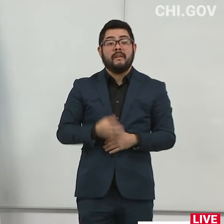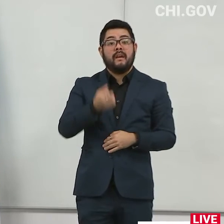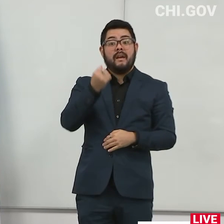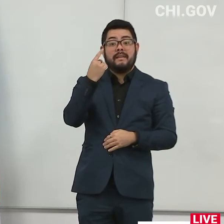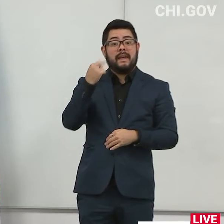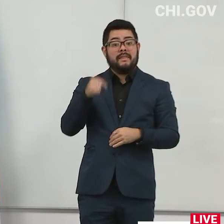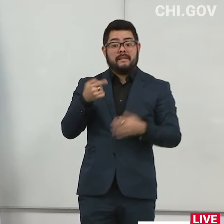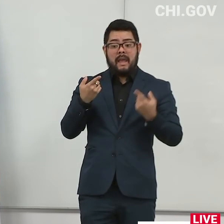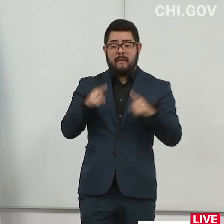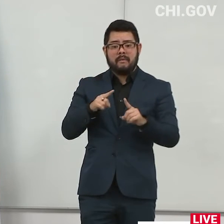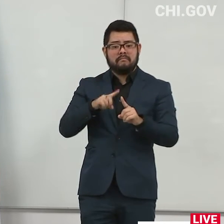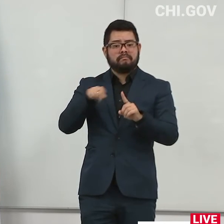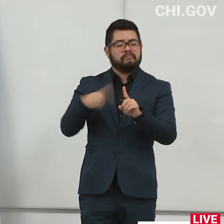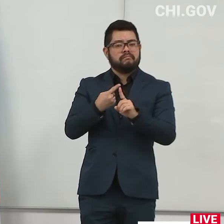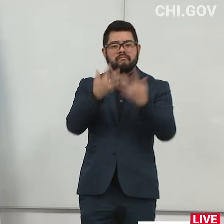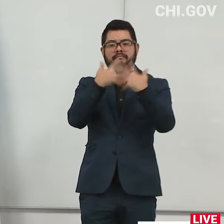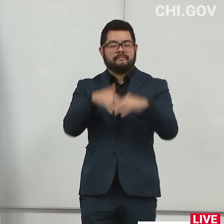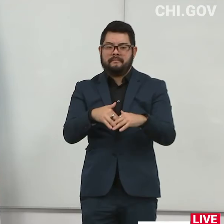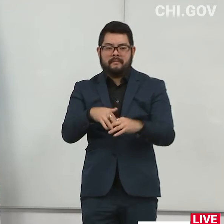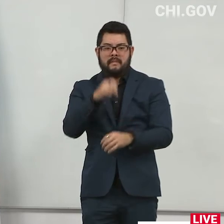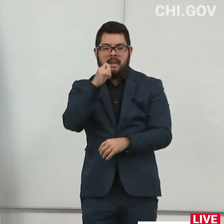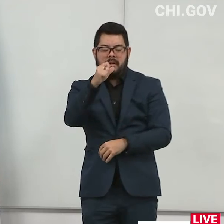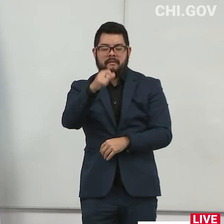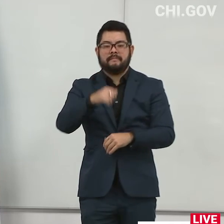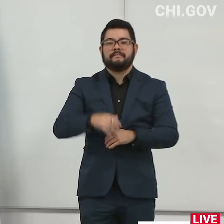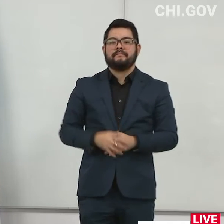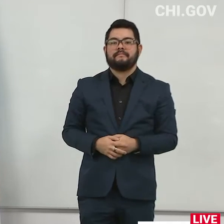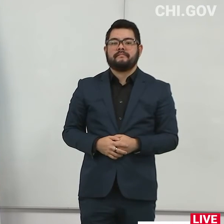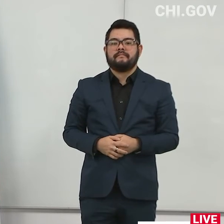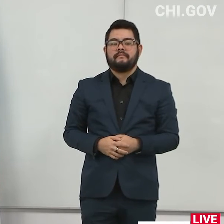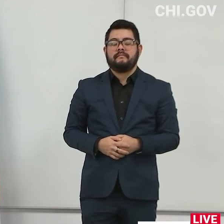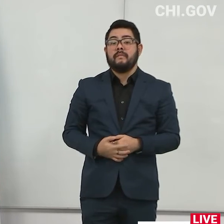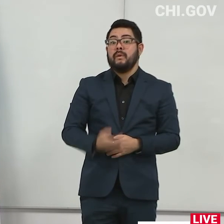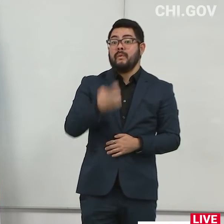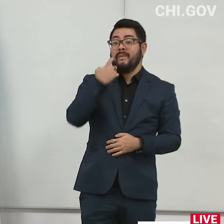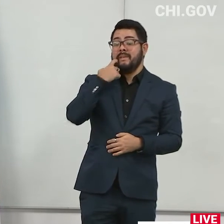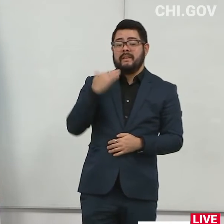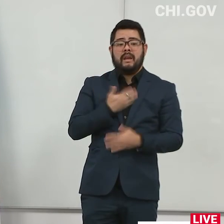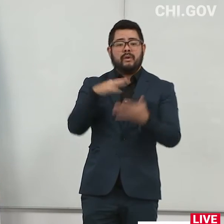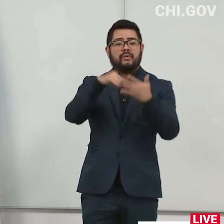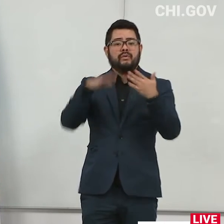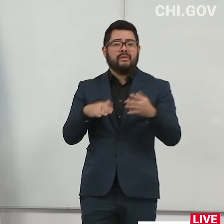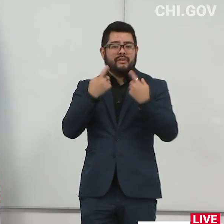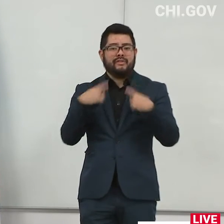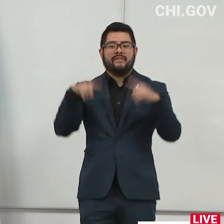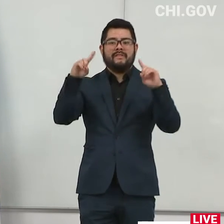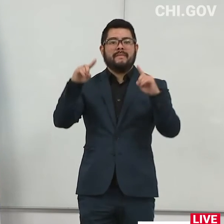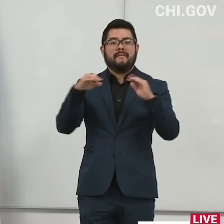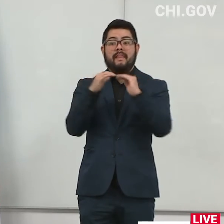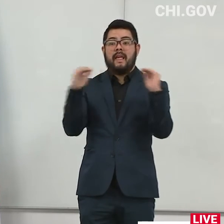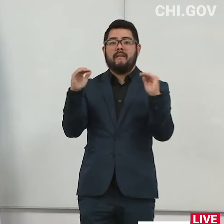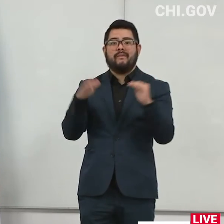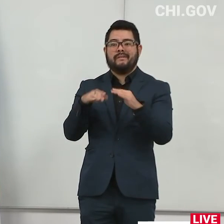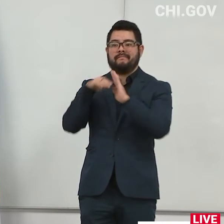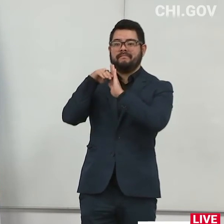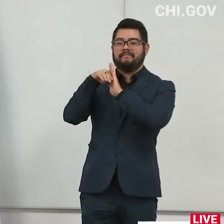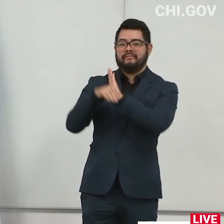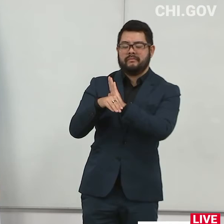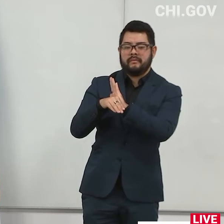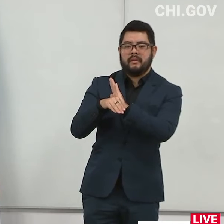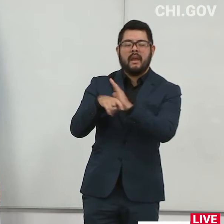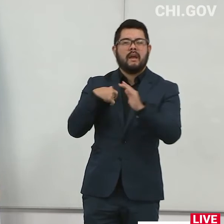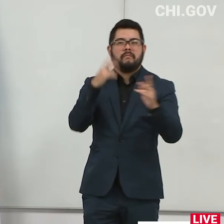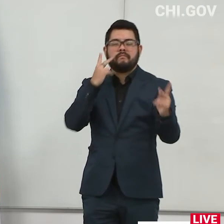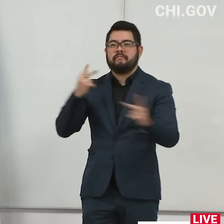happen on its own. It wasn't too long ago that our student achievement levels were going in the opposite direction. I reflect on the fact